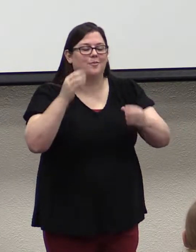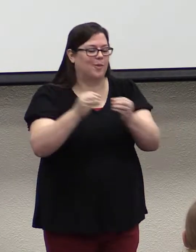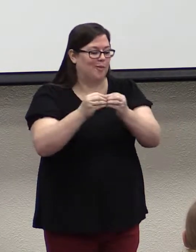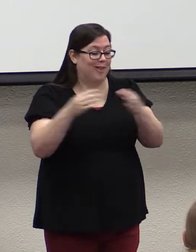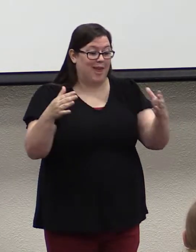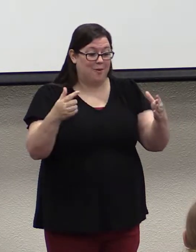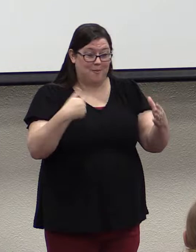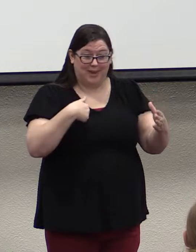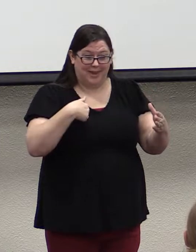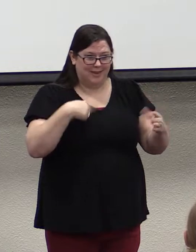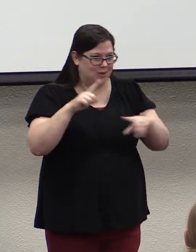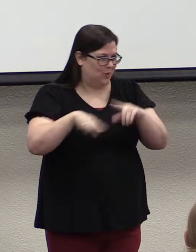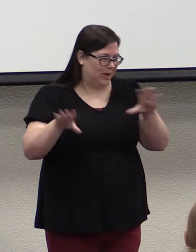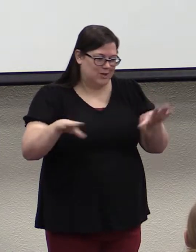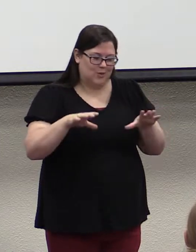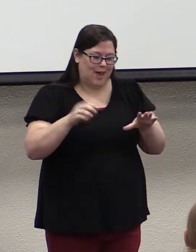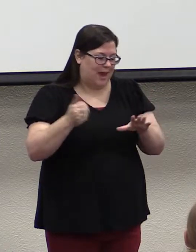nothing.